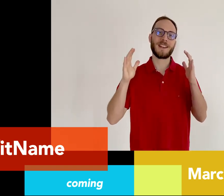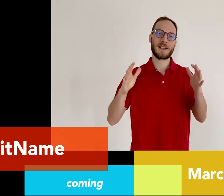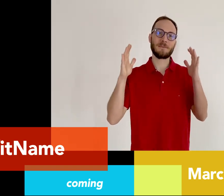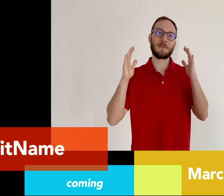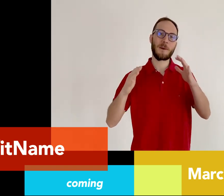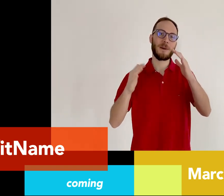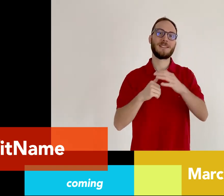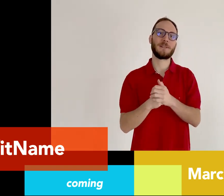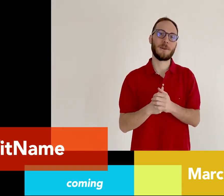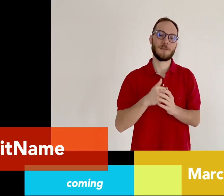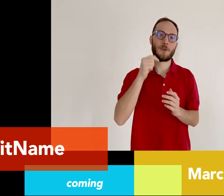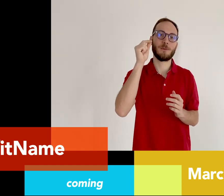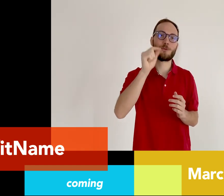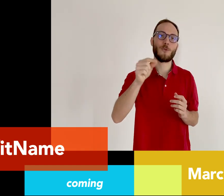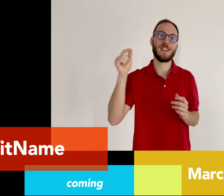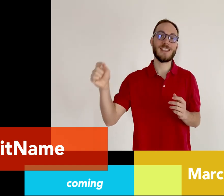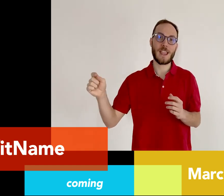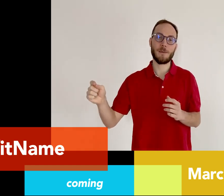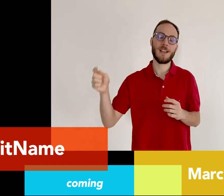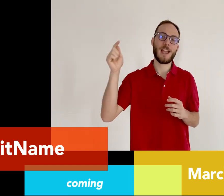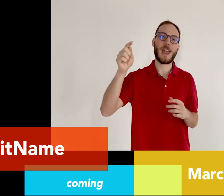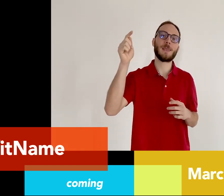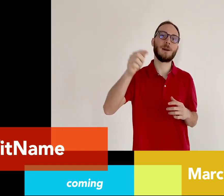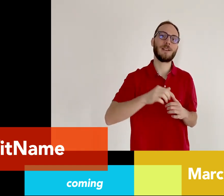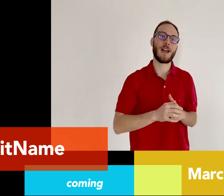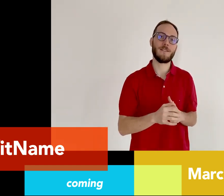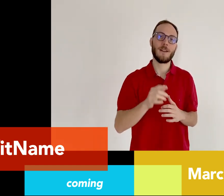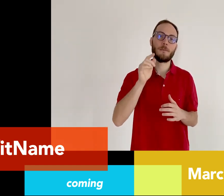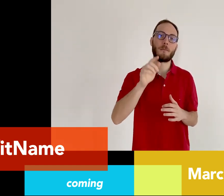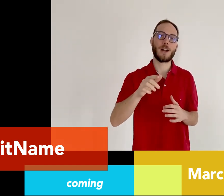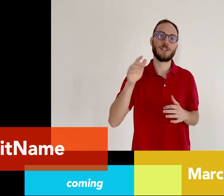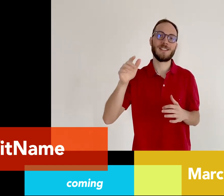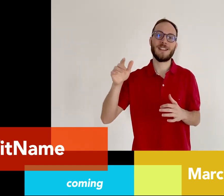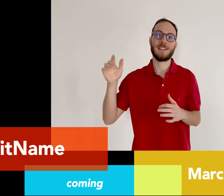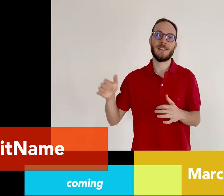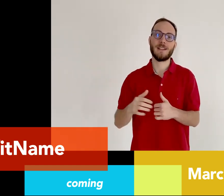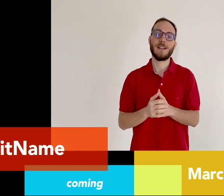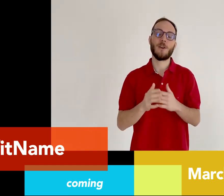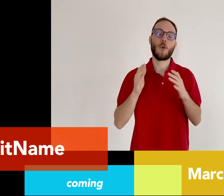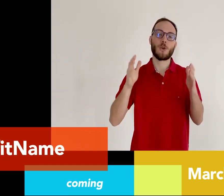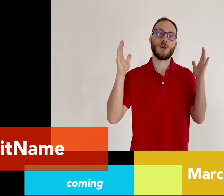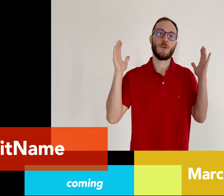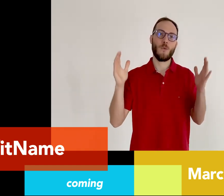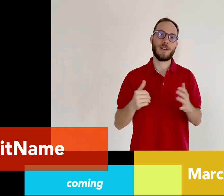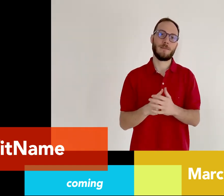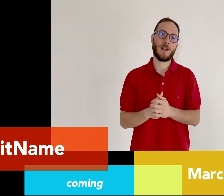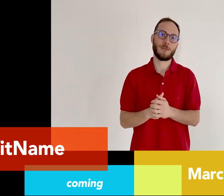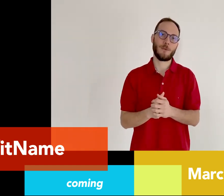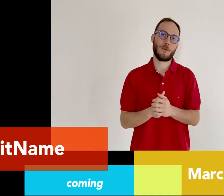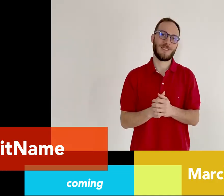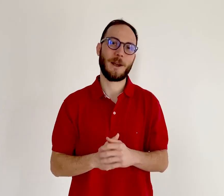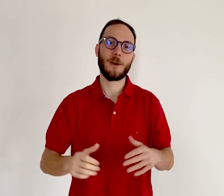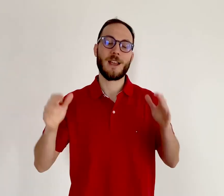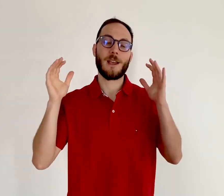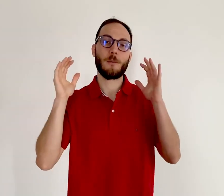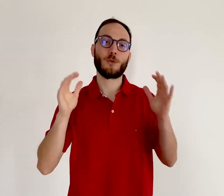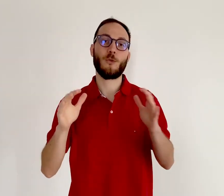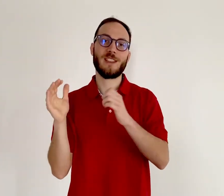next blockbuster launch called profit name and going live march 16 on warrior plus of course now profit